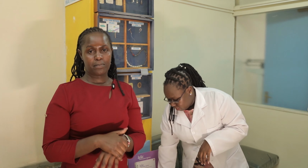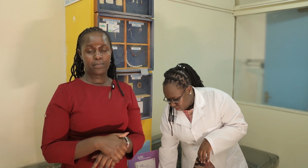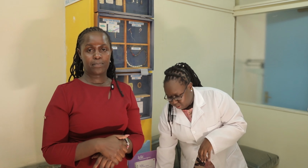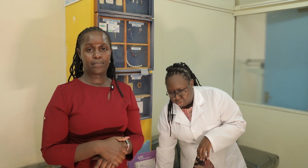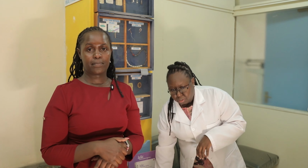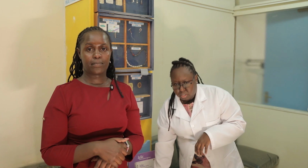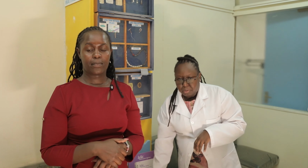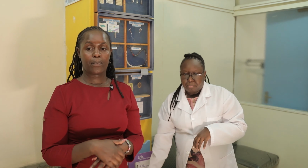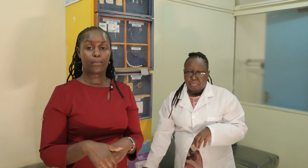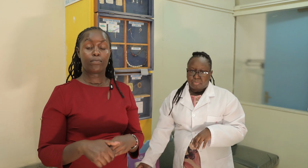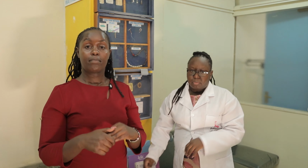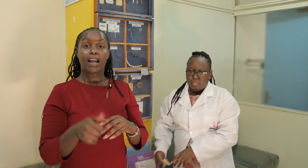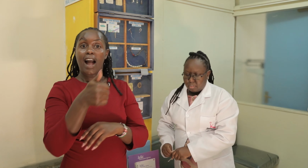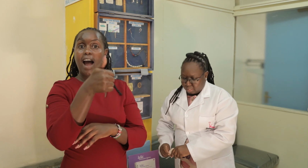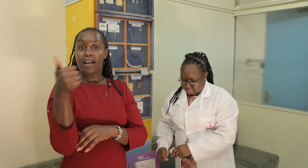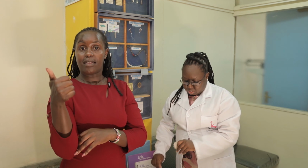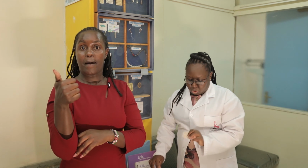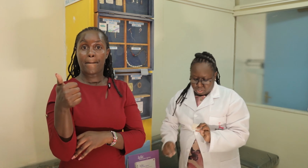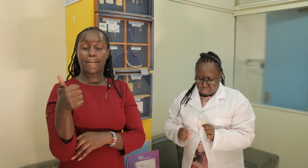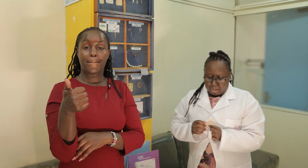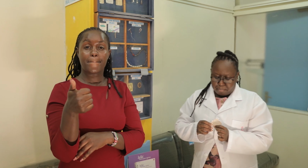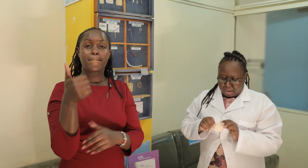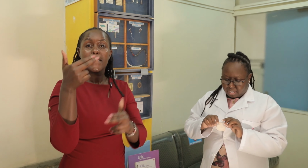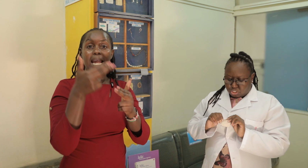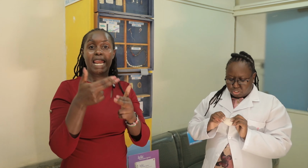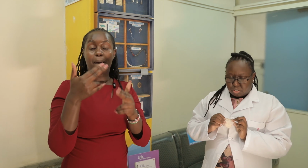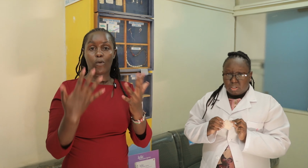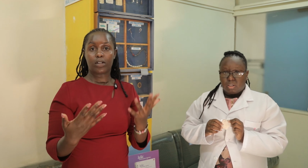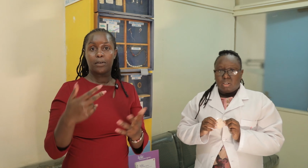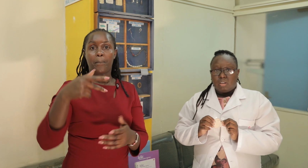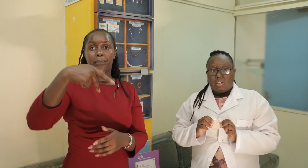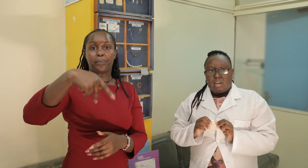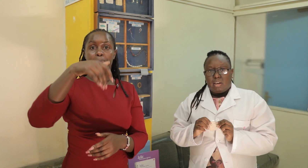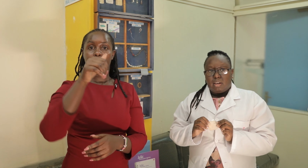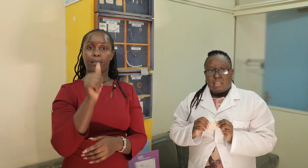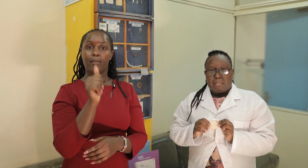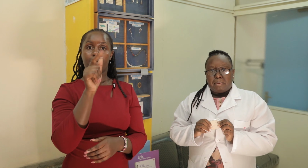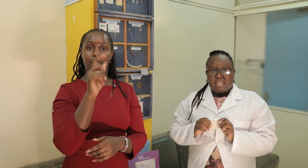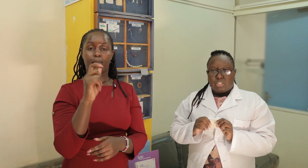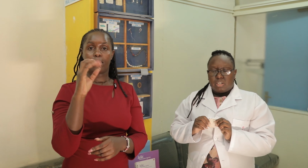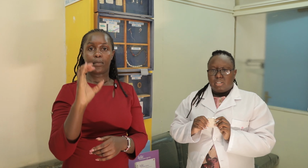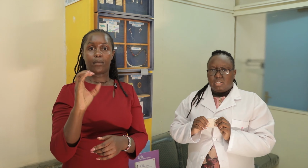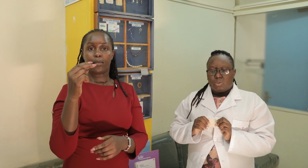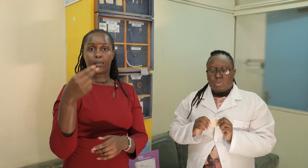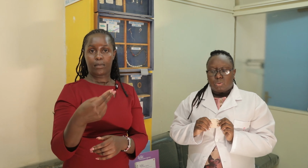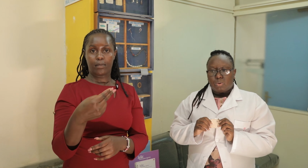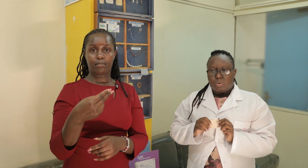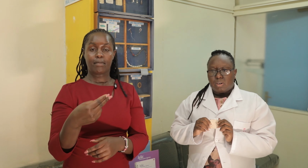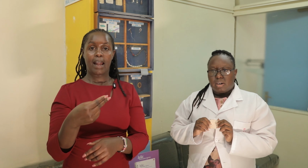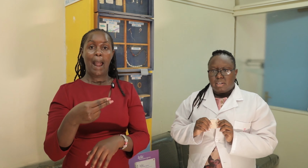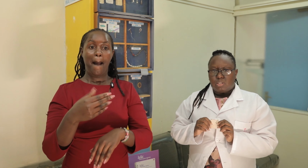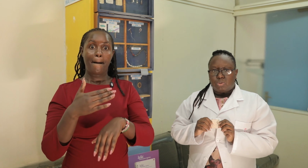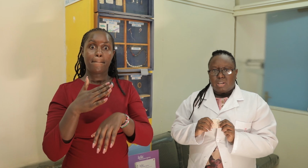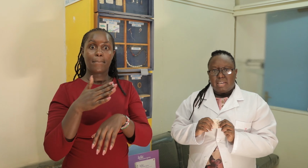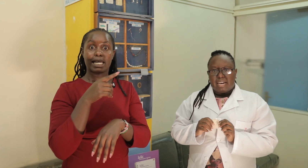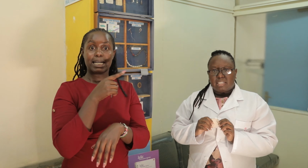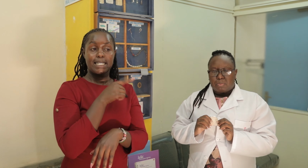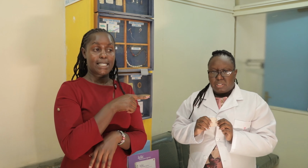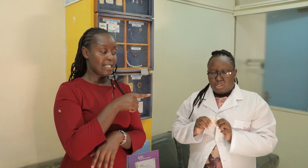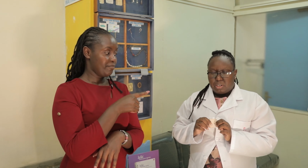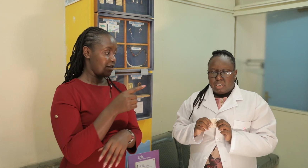have another method that is called the patch. The patch is also, it